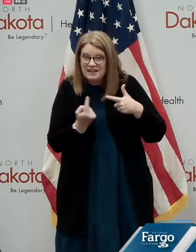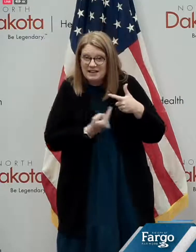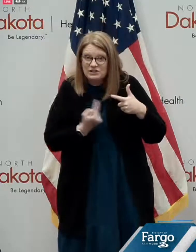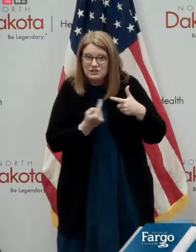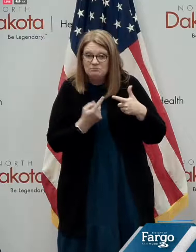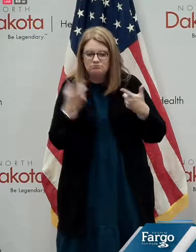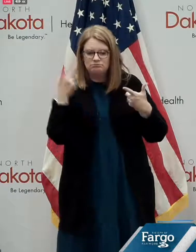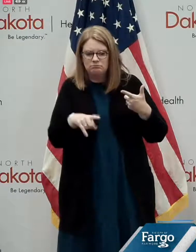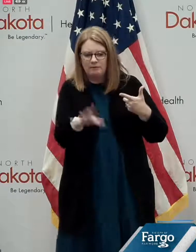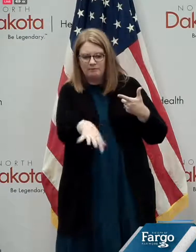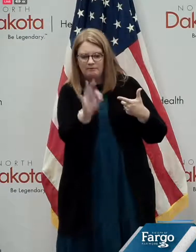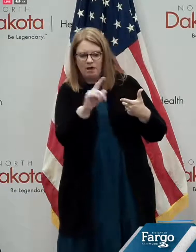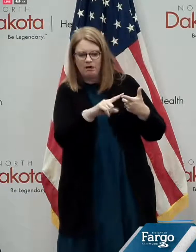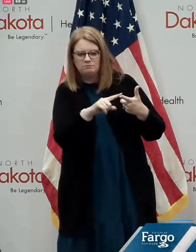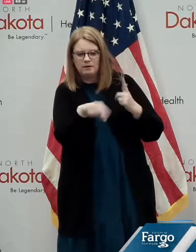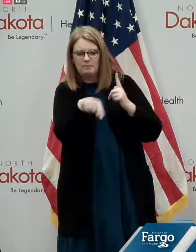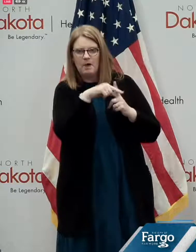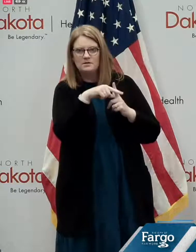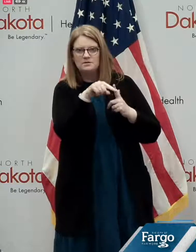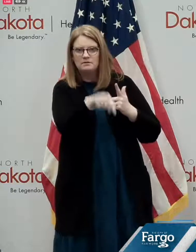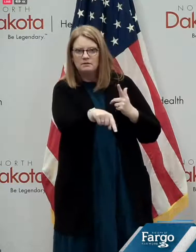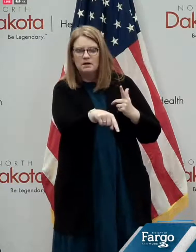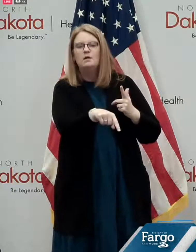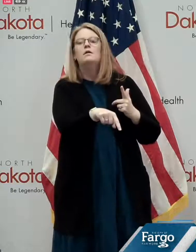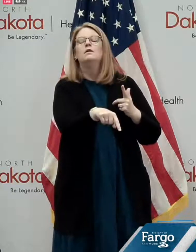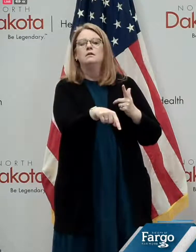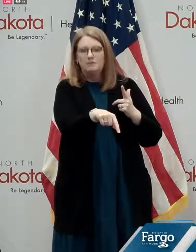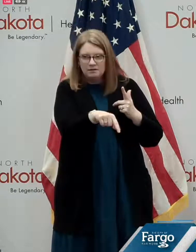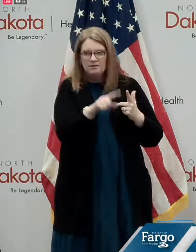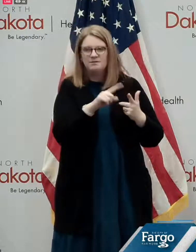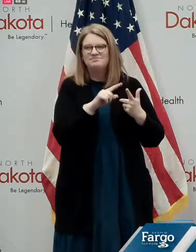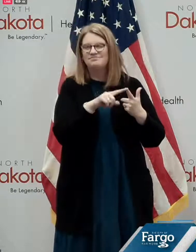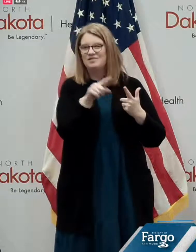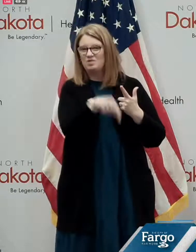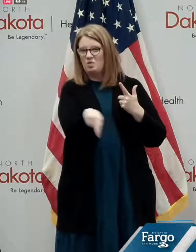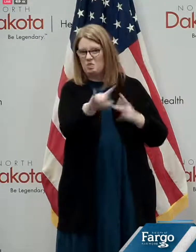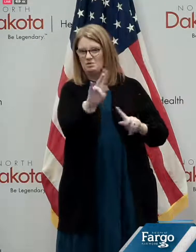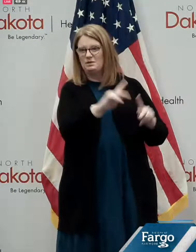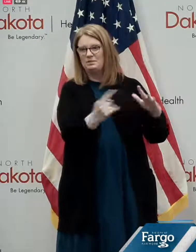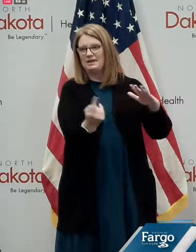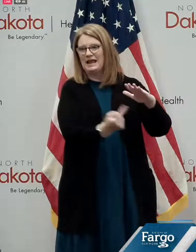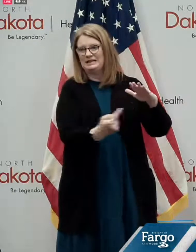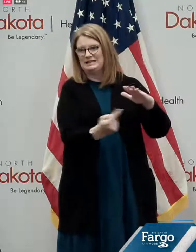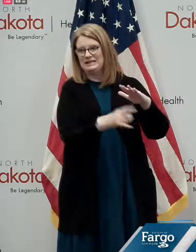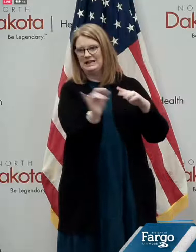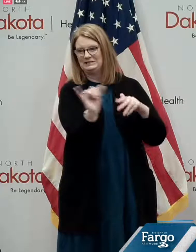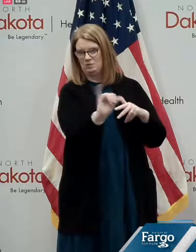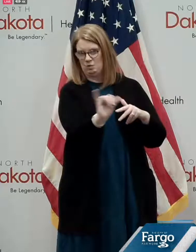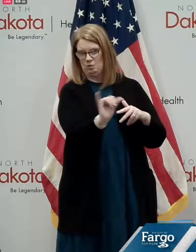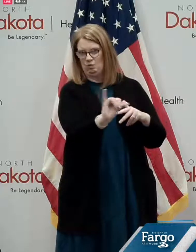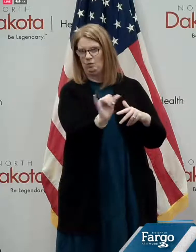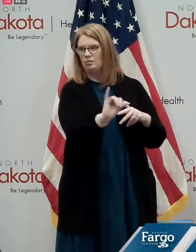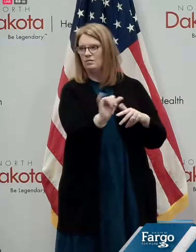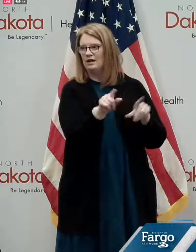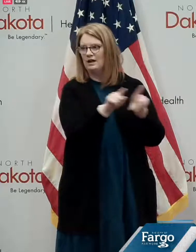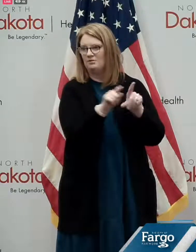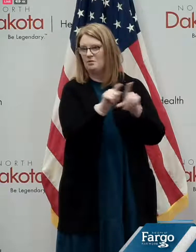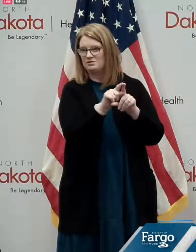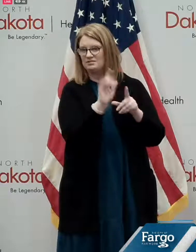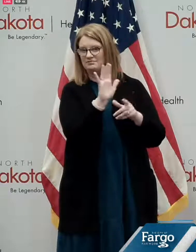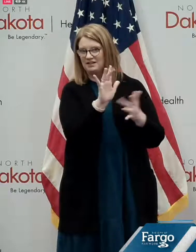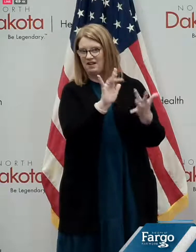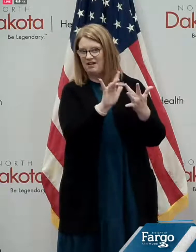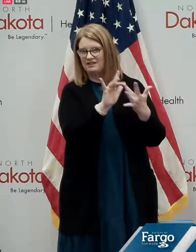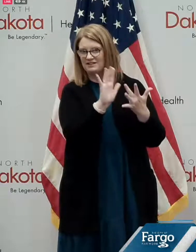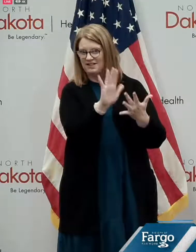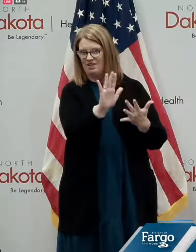find positives here, that we can make sure that those people isolate as well as their contacts.